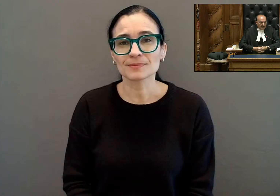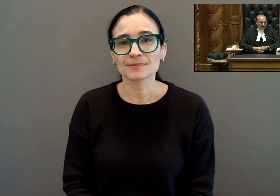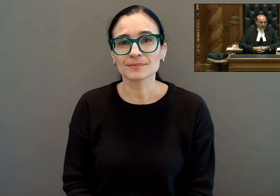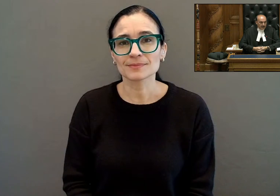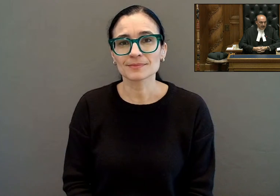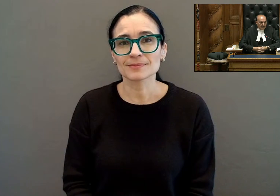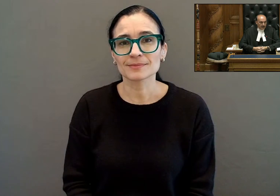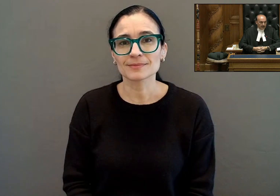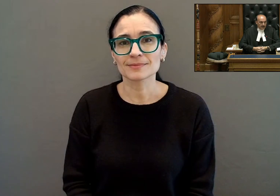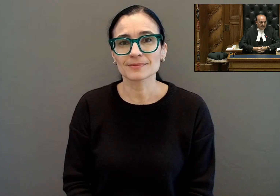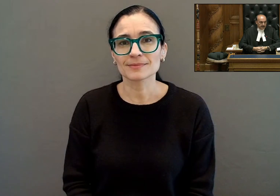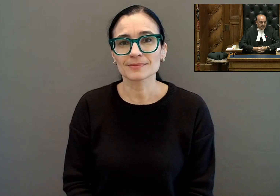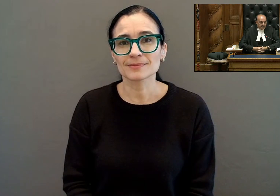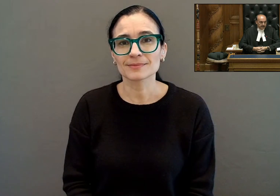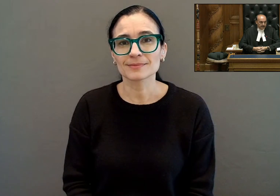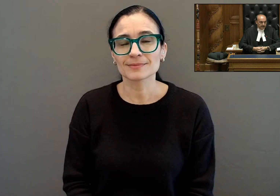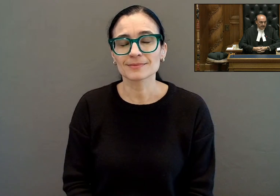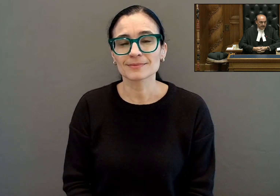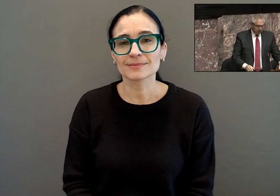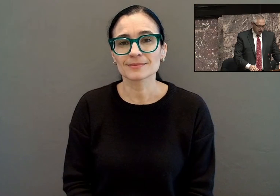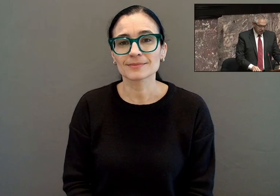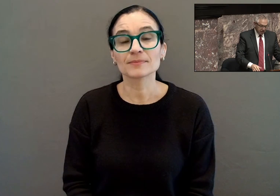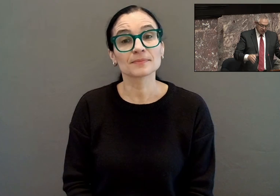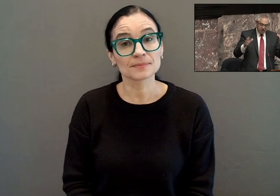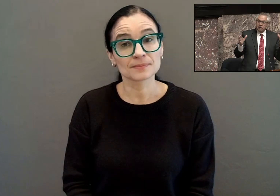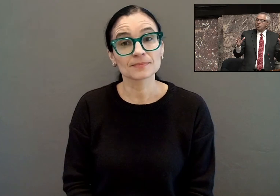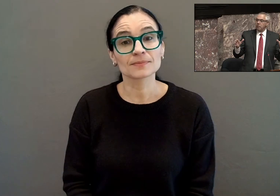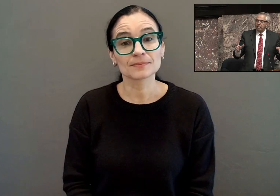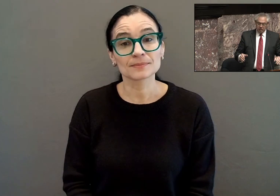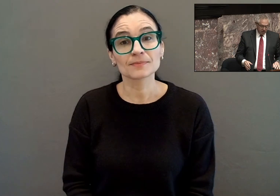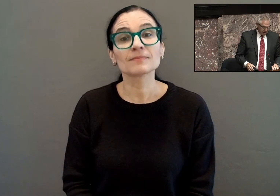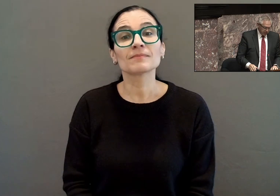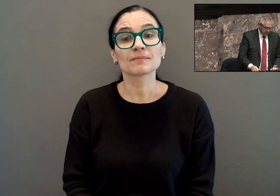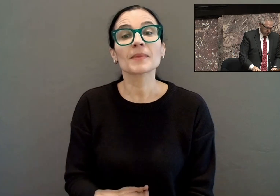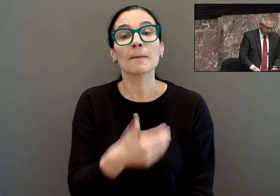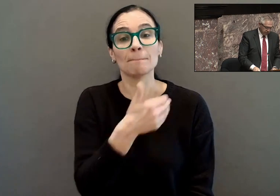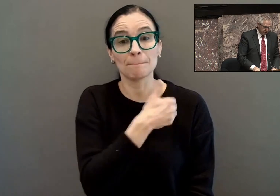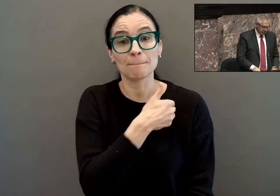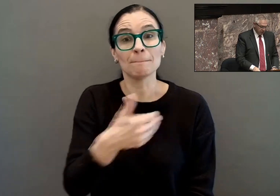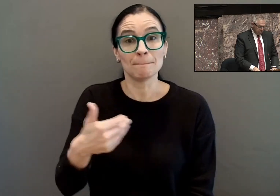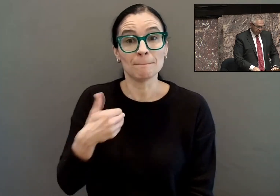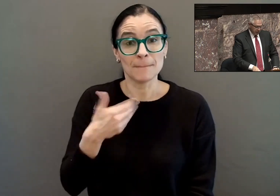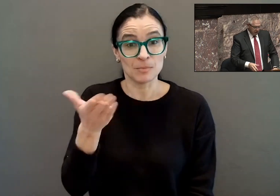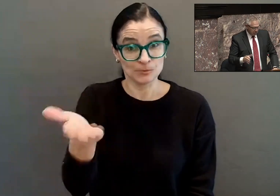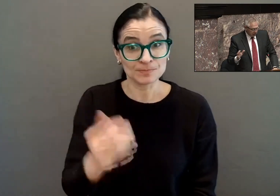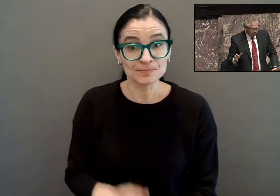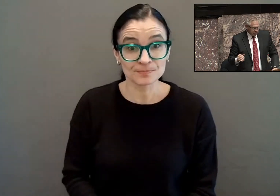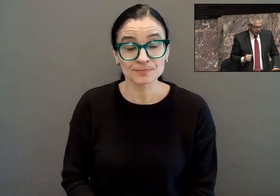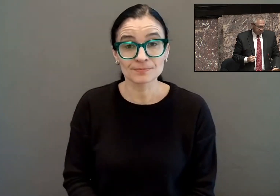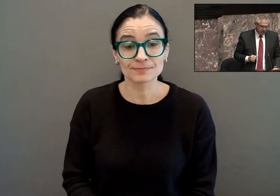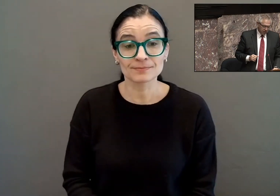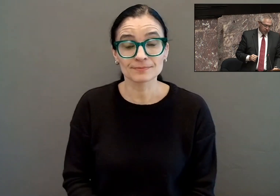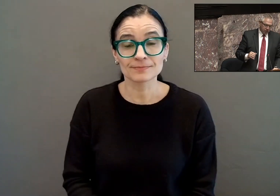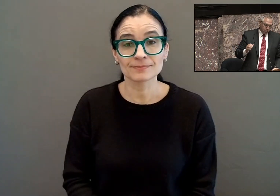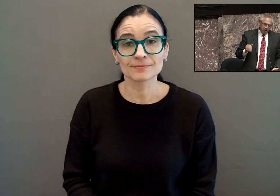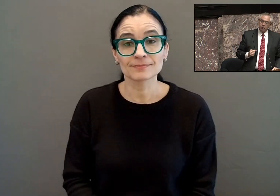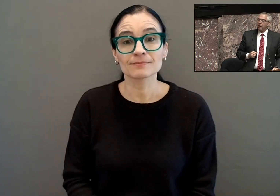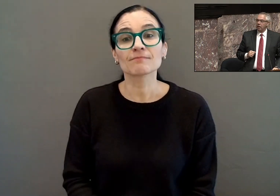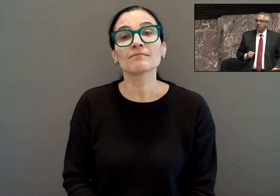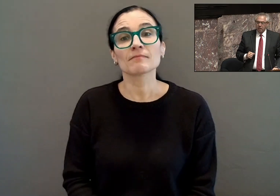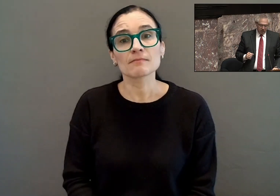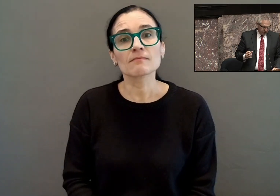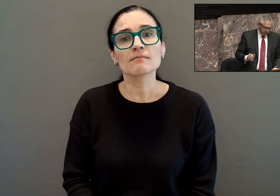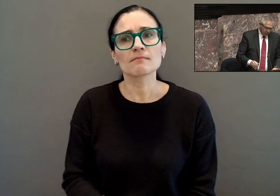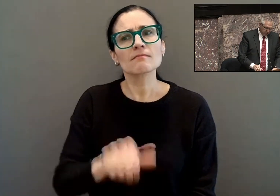Member for Caribou-Chilcotin. Well, thank you, Mr. Speaker. To continue with another serious topic, members in this House are well